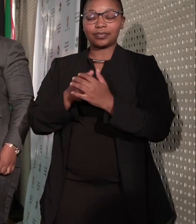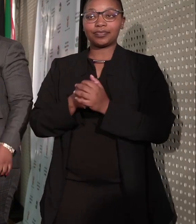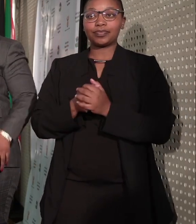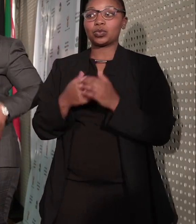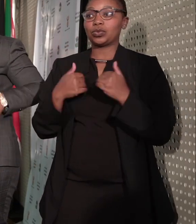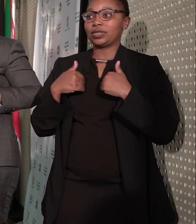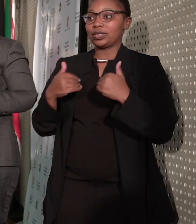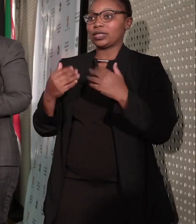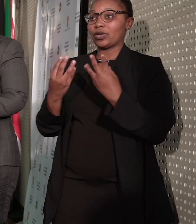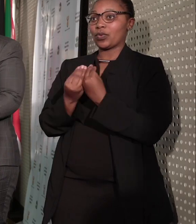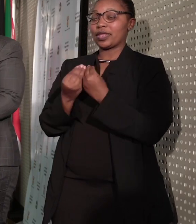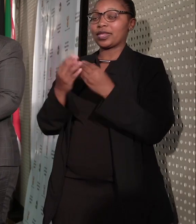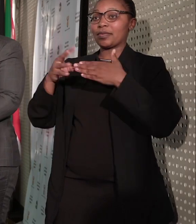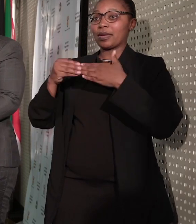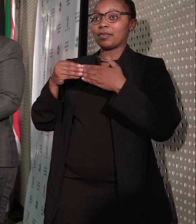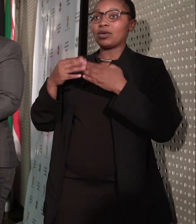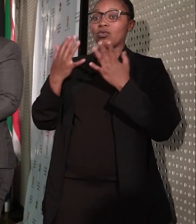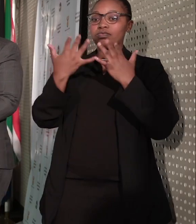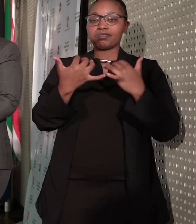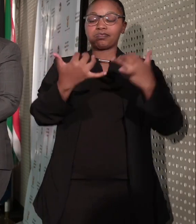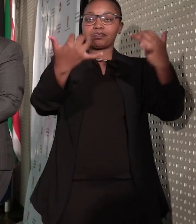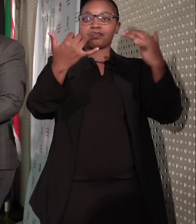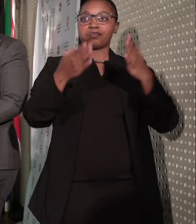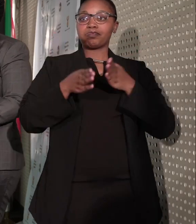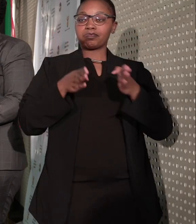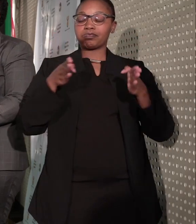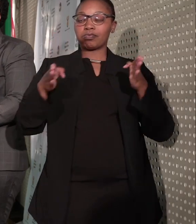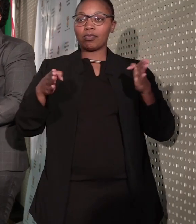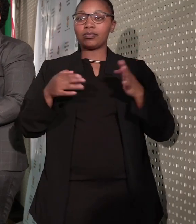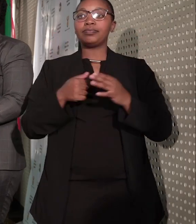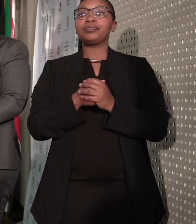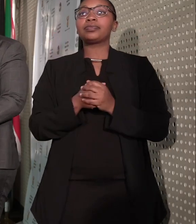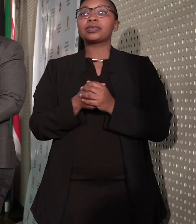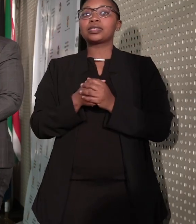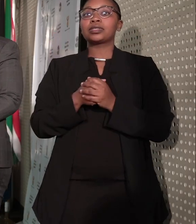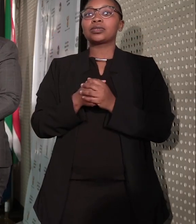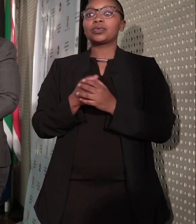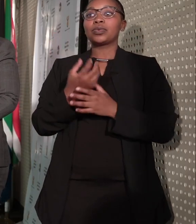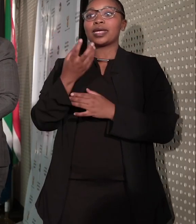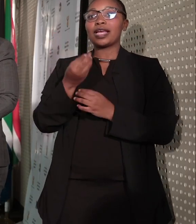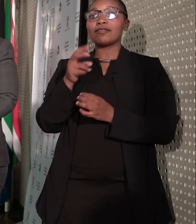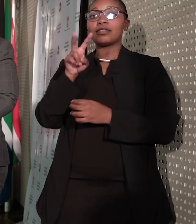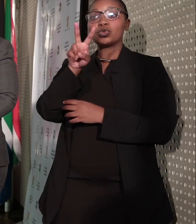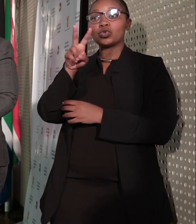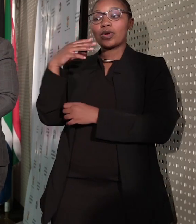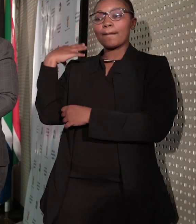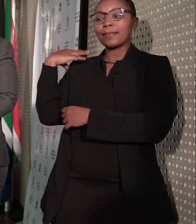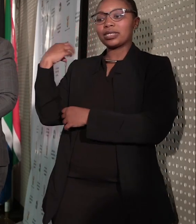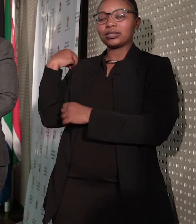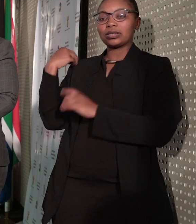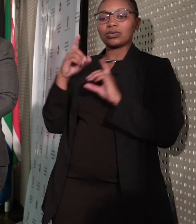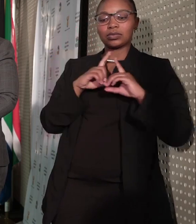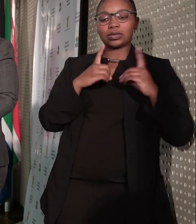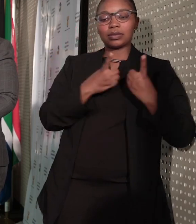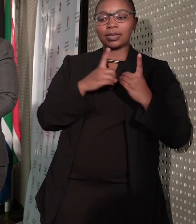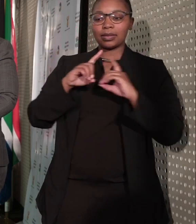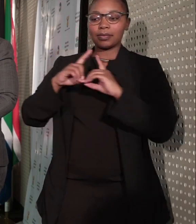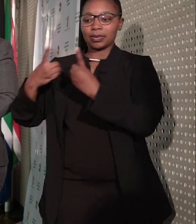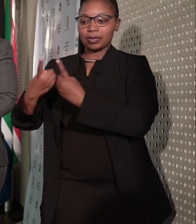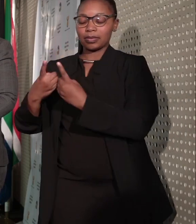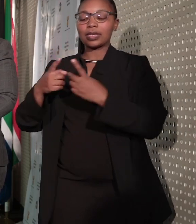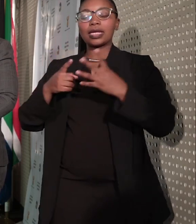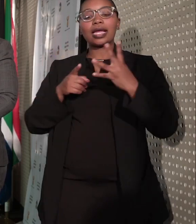colleagues who are in-house. As we did say that we have the two ministers of the two departments present, as well as the